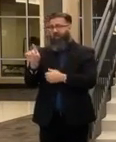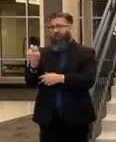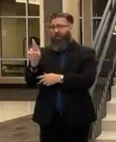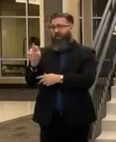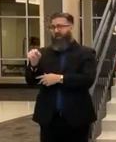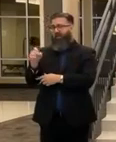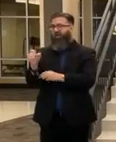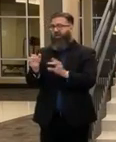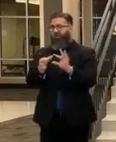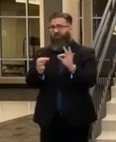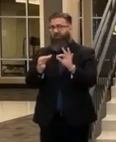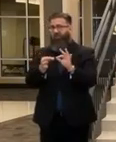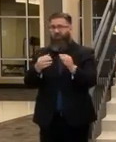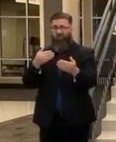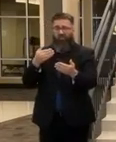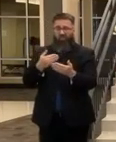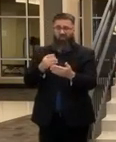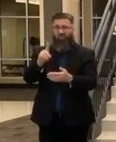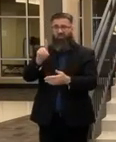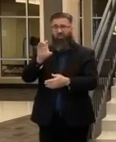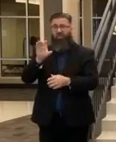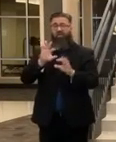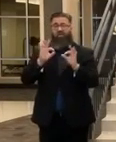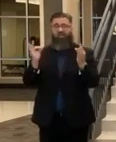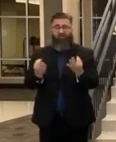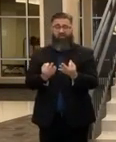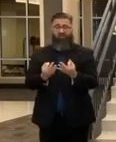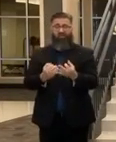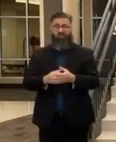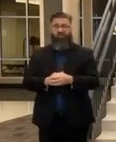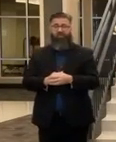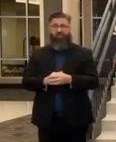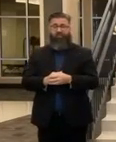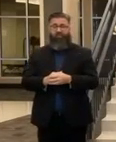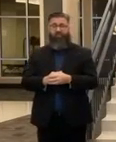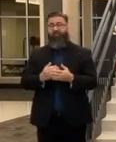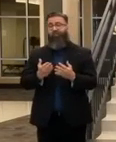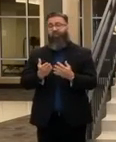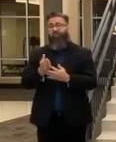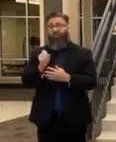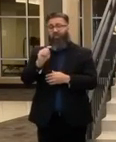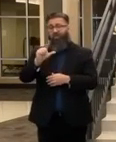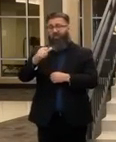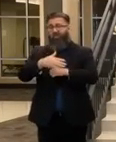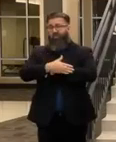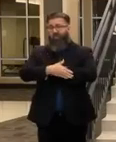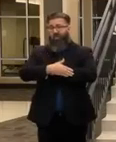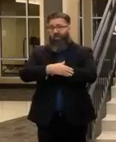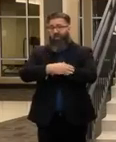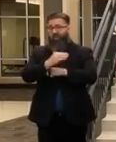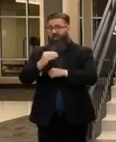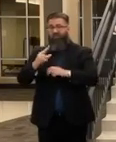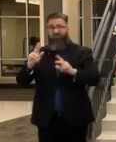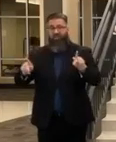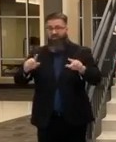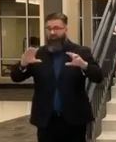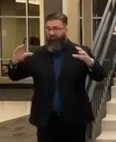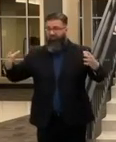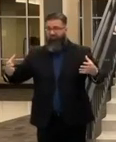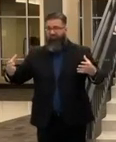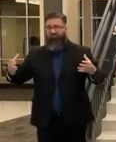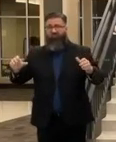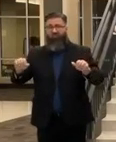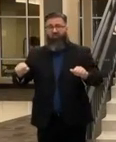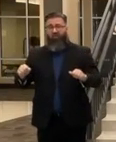100 families. Through St. Louis County and its citizens, we were able to bring some joy